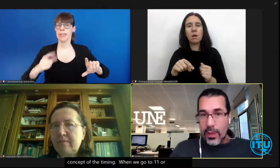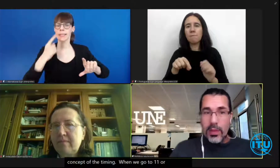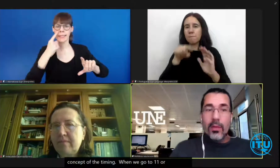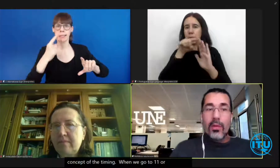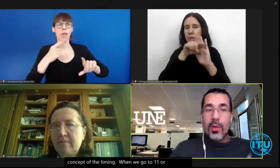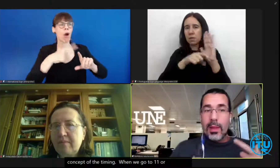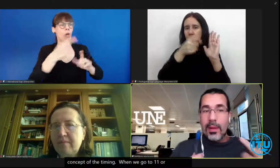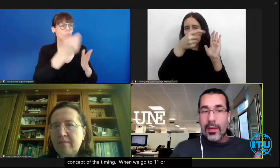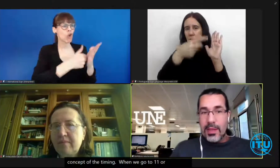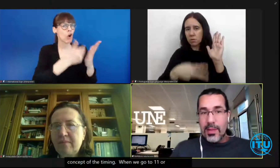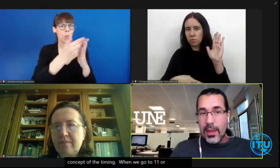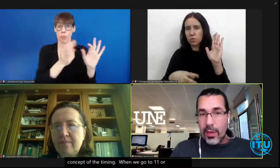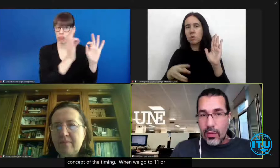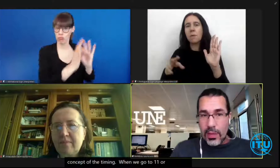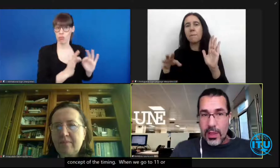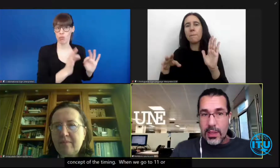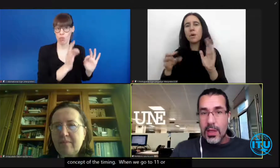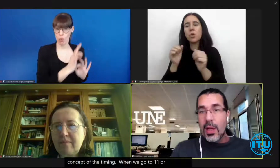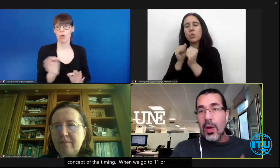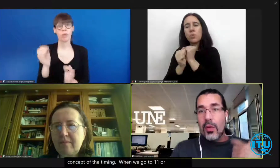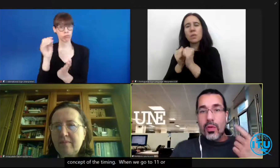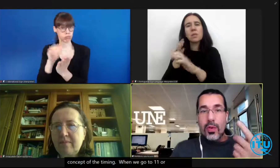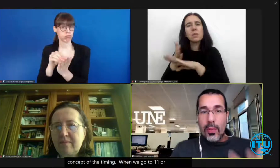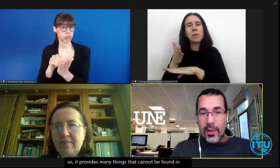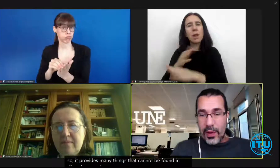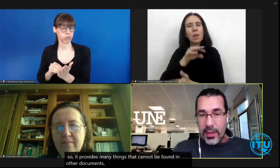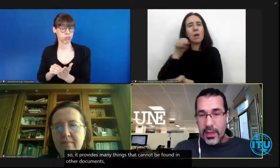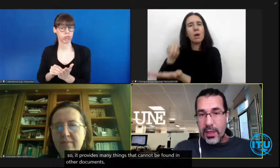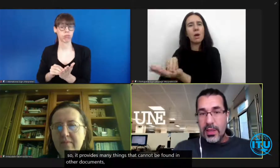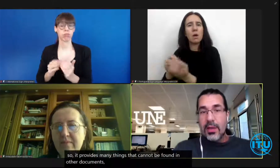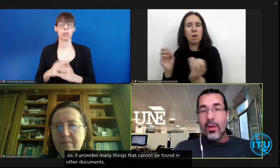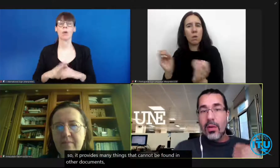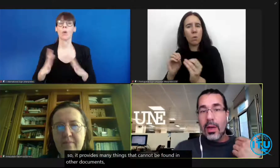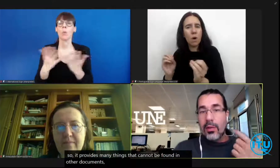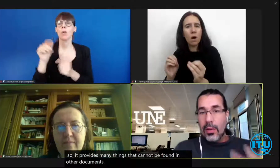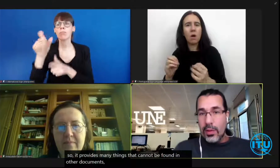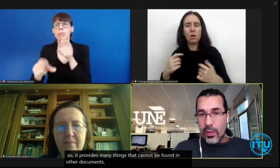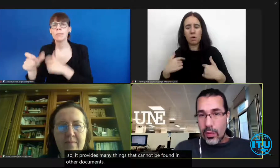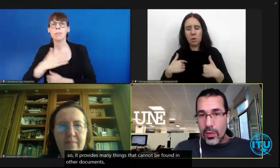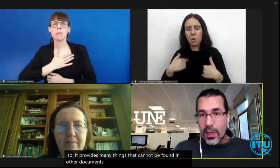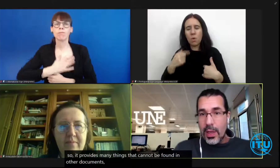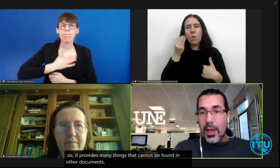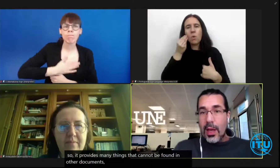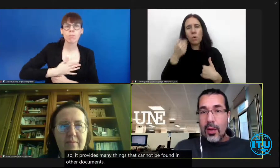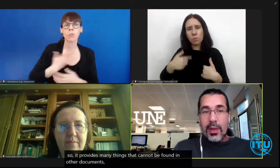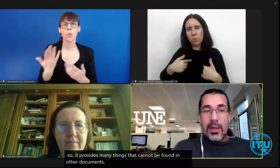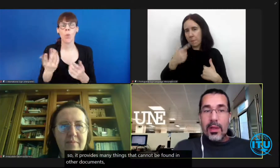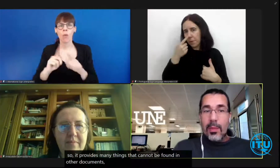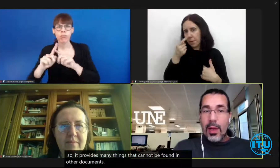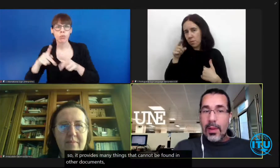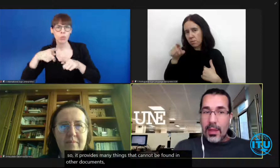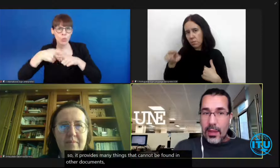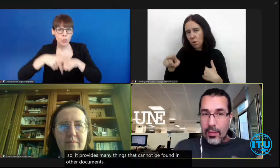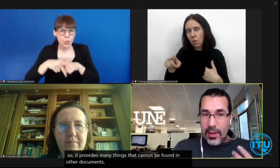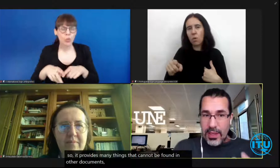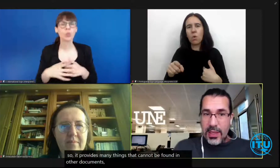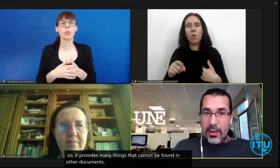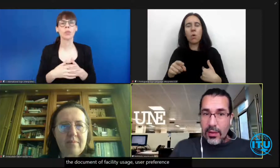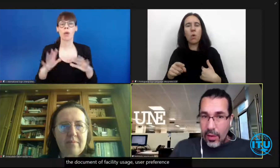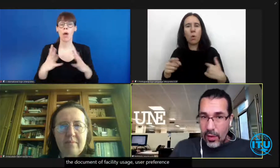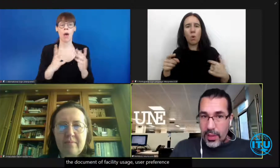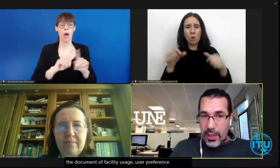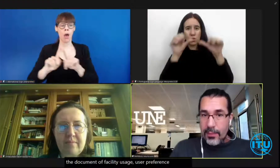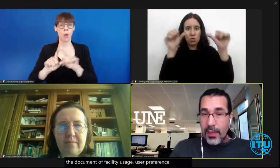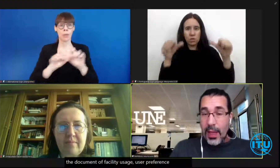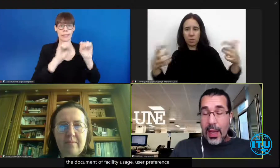other documents: undocumented accessibility usage, on user preferences, on answering tools, on the interpretability with